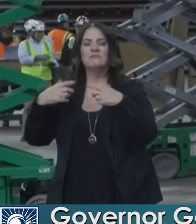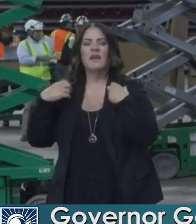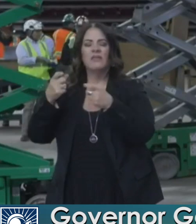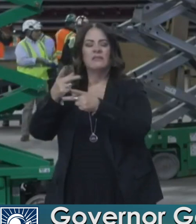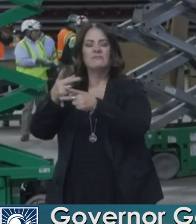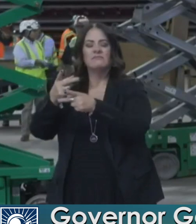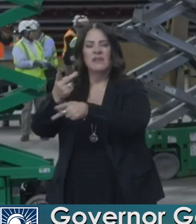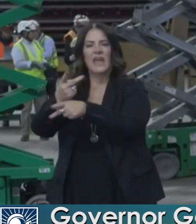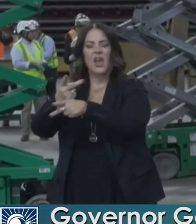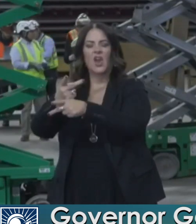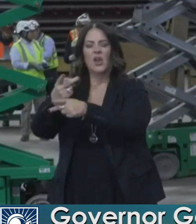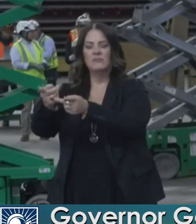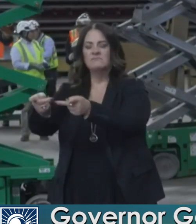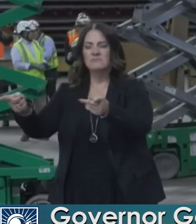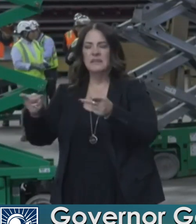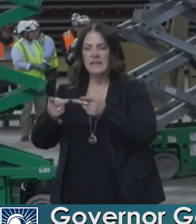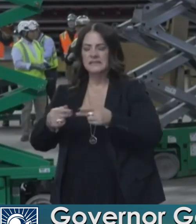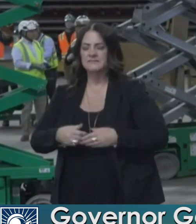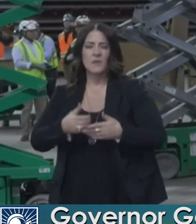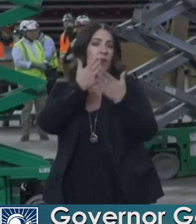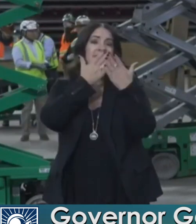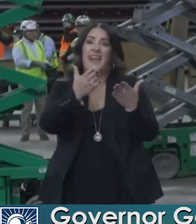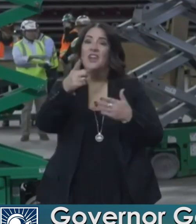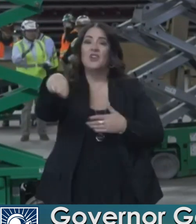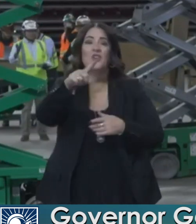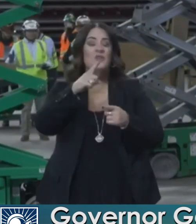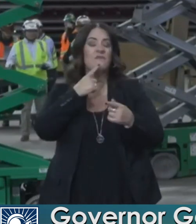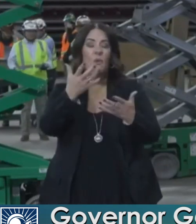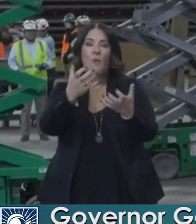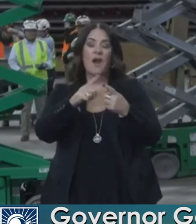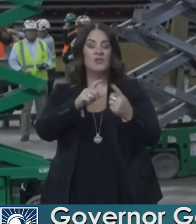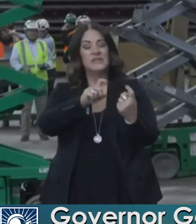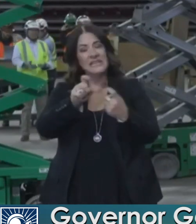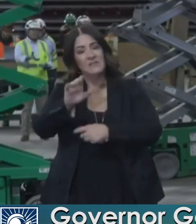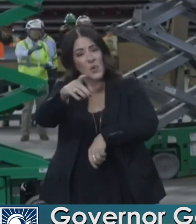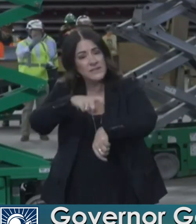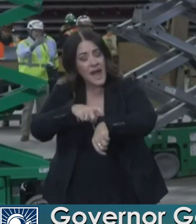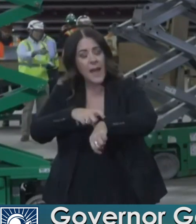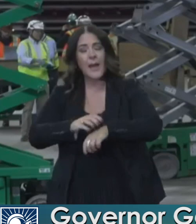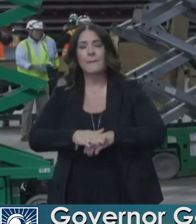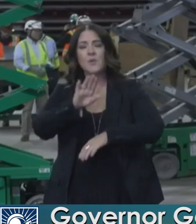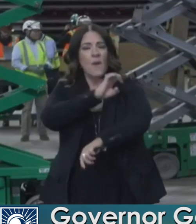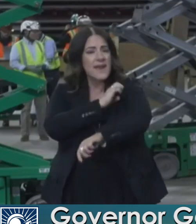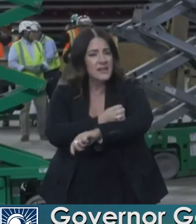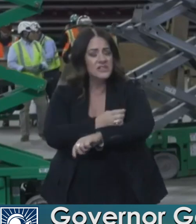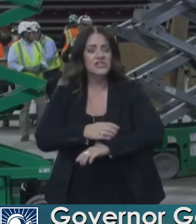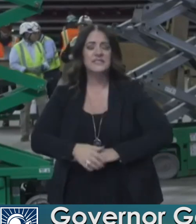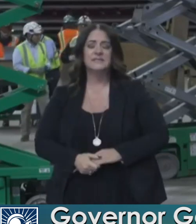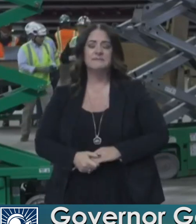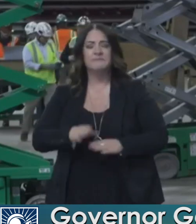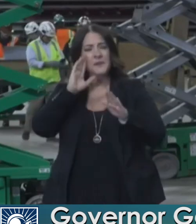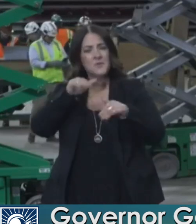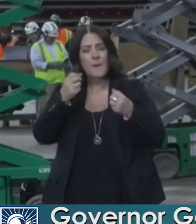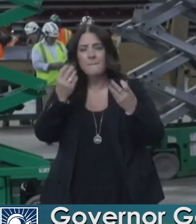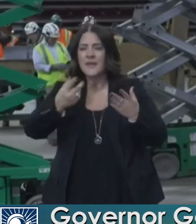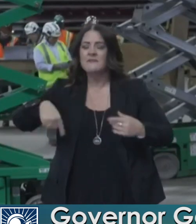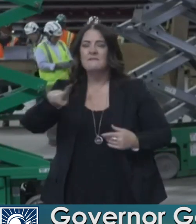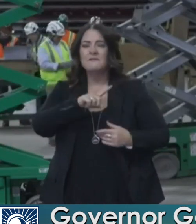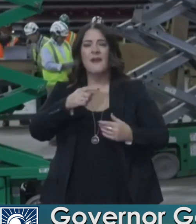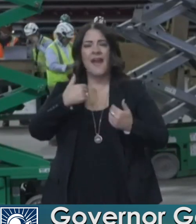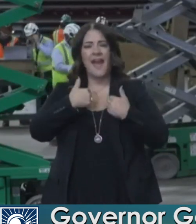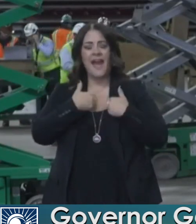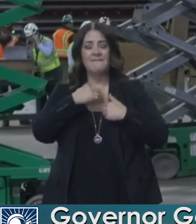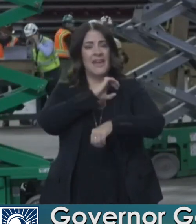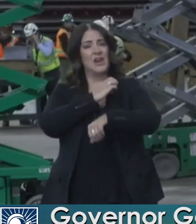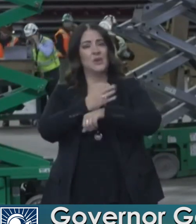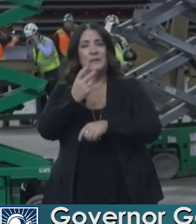to thank everybody that wants to contribute their time and their energy, which I know a lot of us have energy because we're stuck